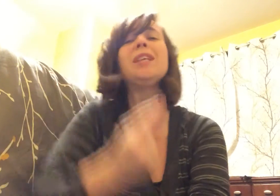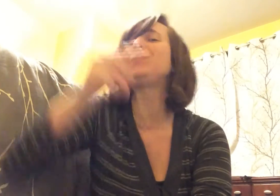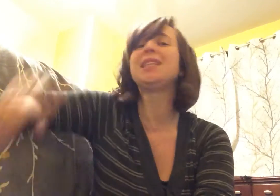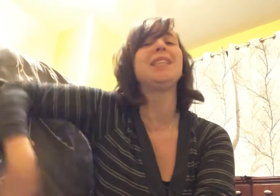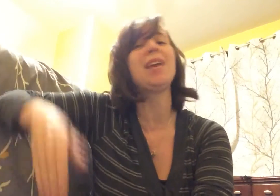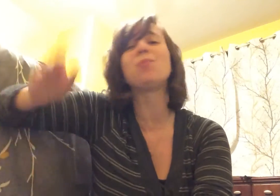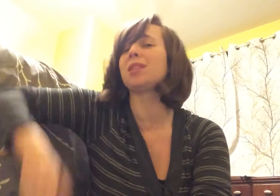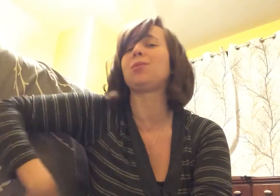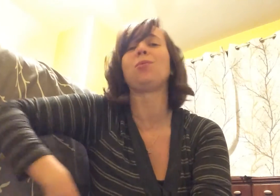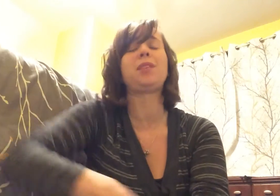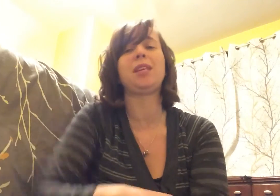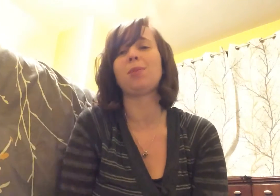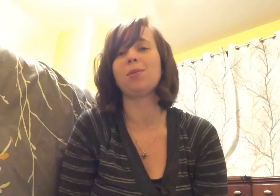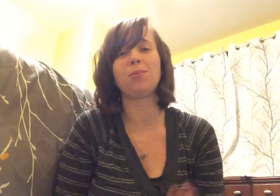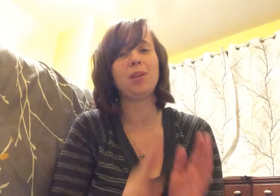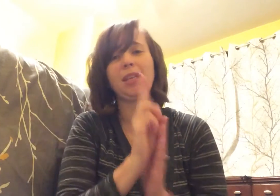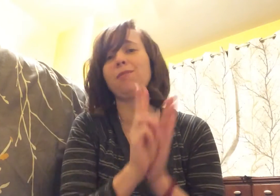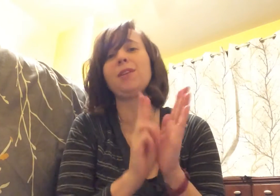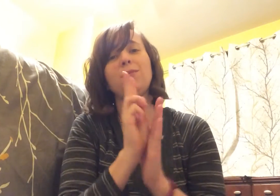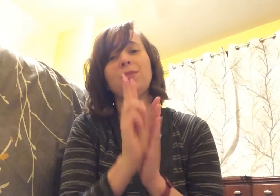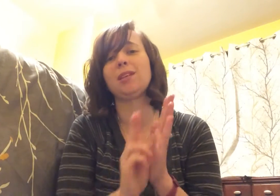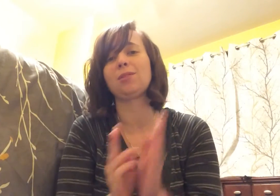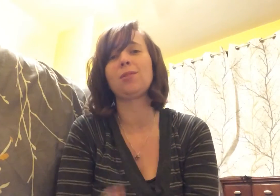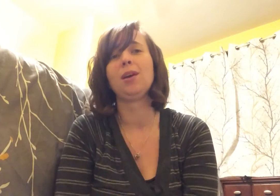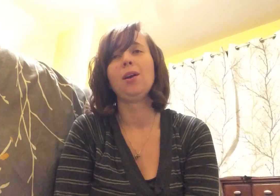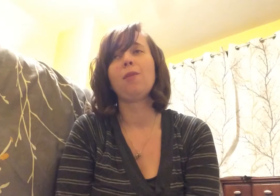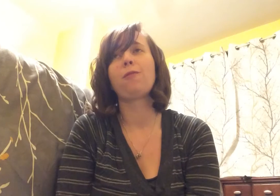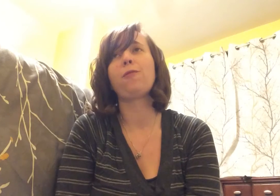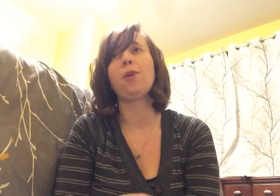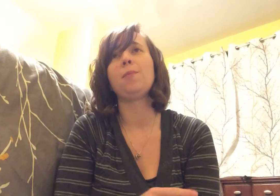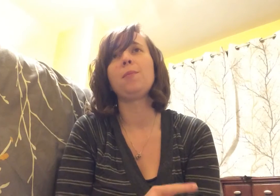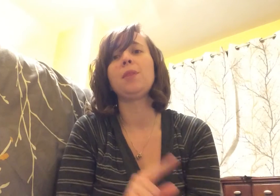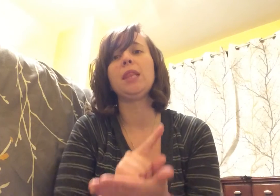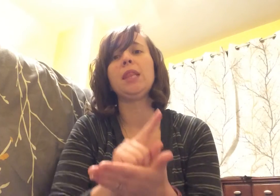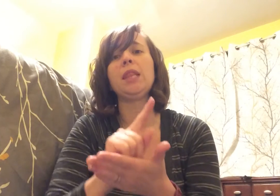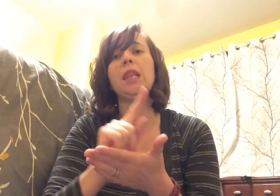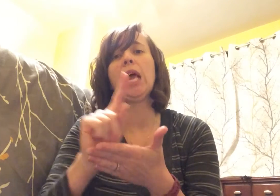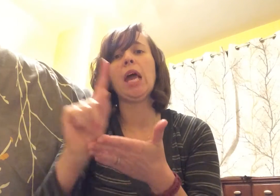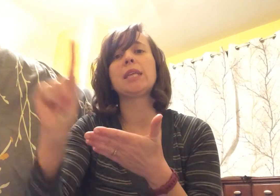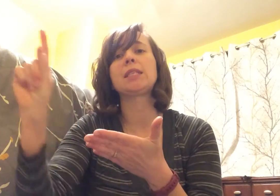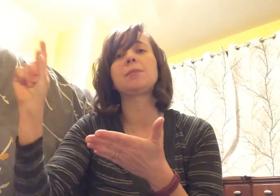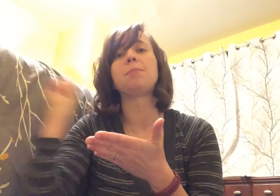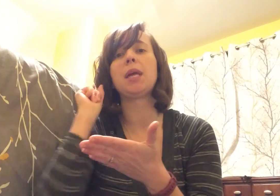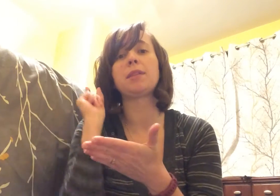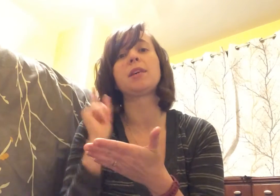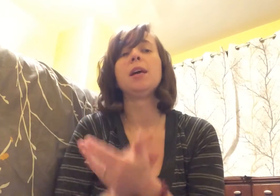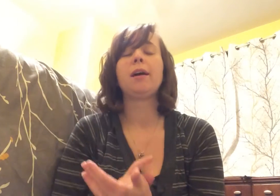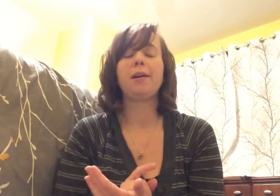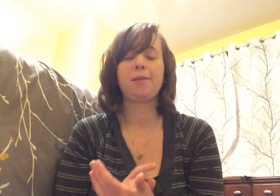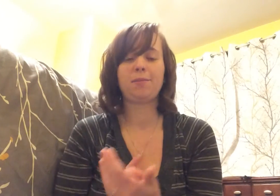supremely late with this whole thing about putting like a video together from last month. Um,